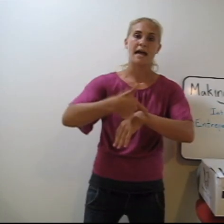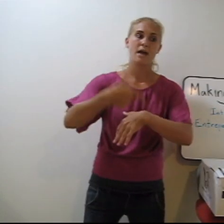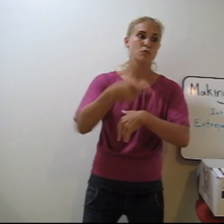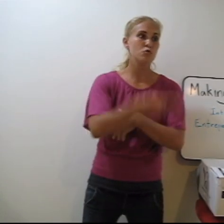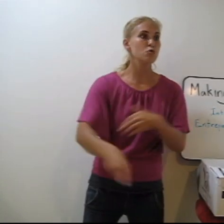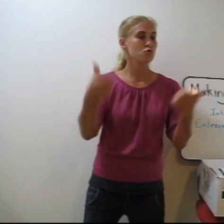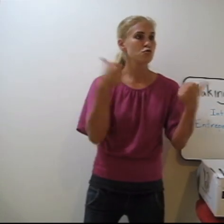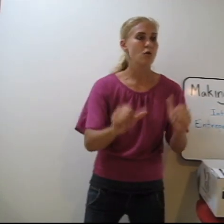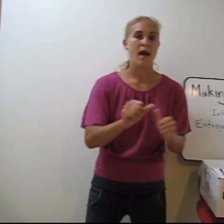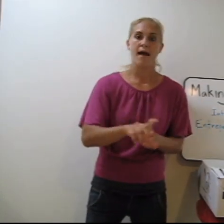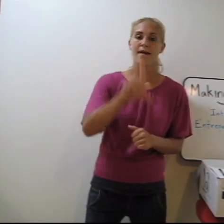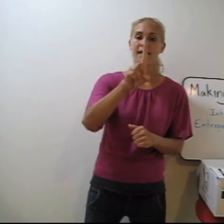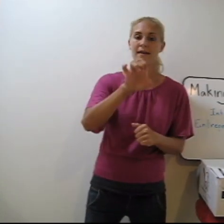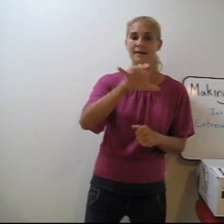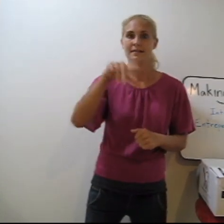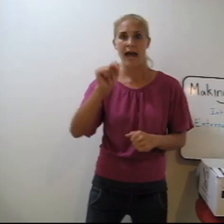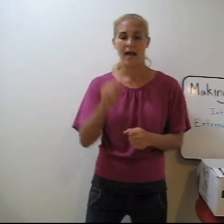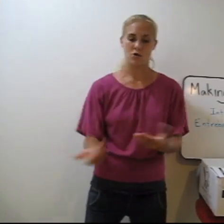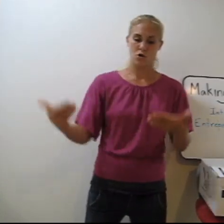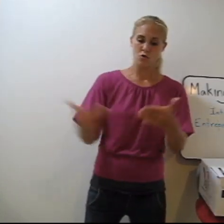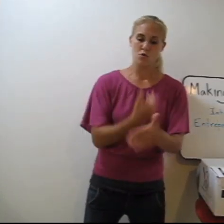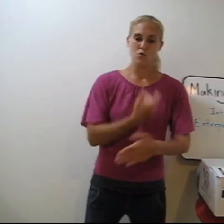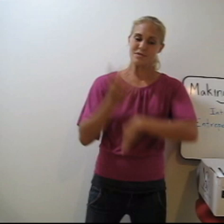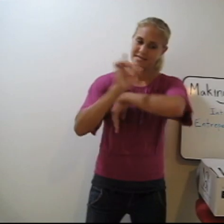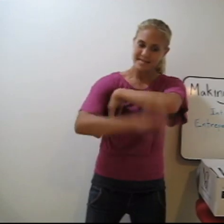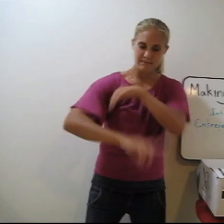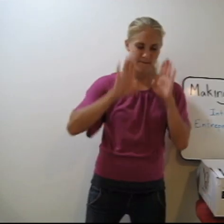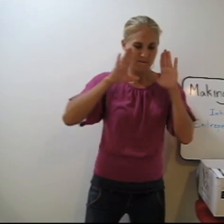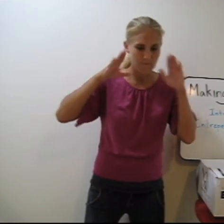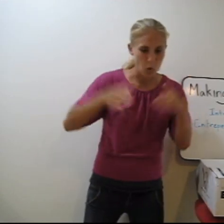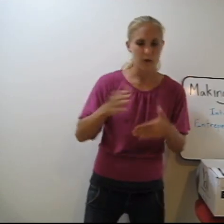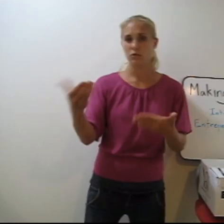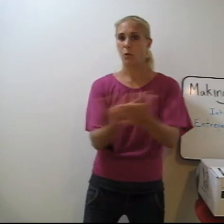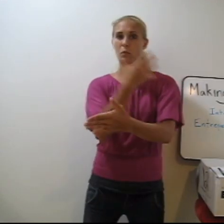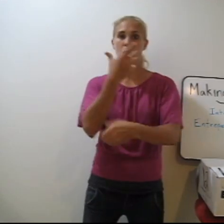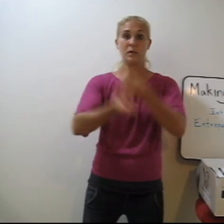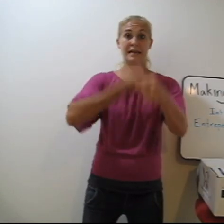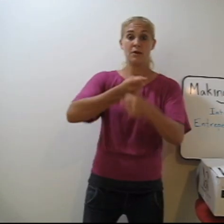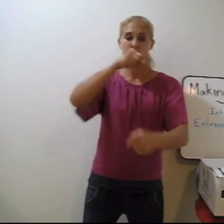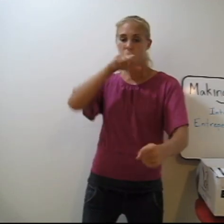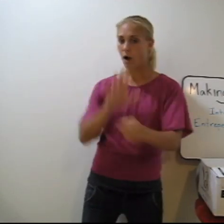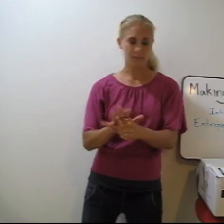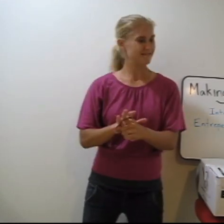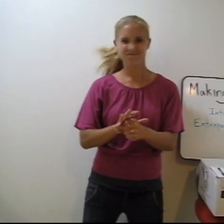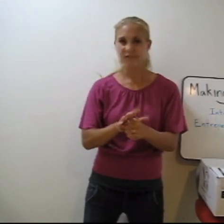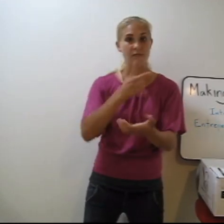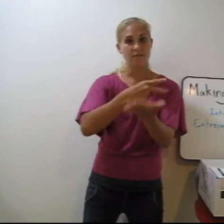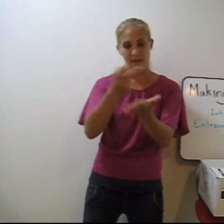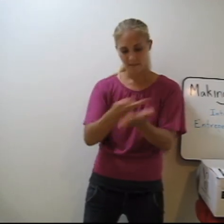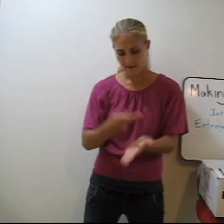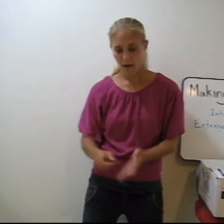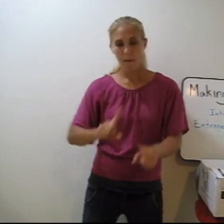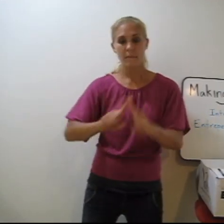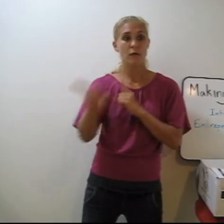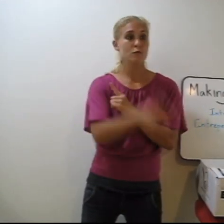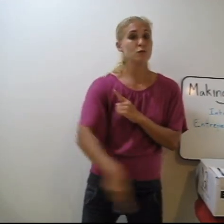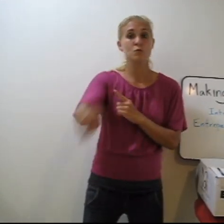new discipline, or New Year's resolution that you've set. What you need now is why power. You need why